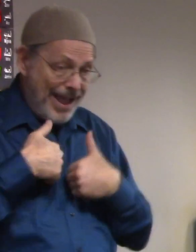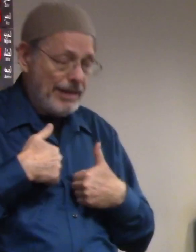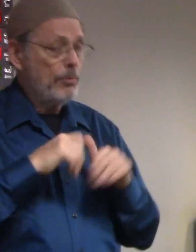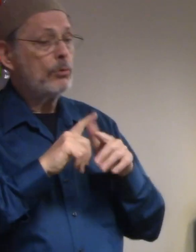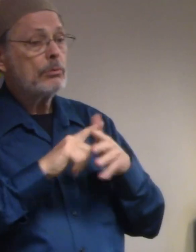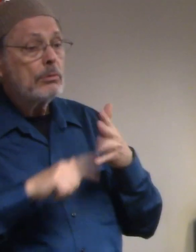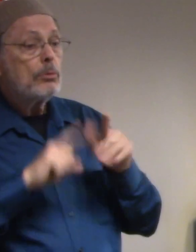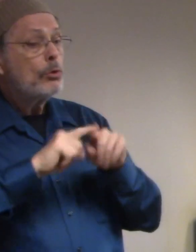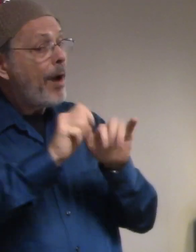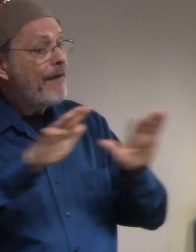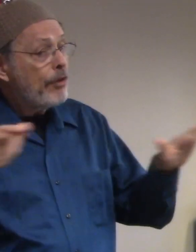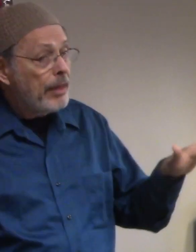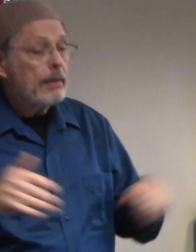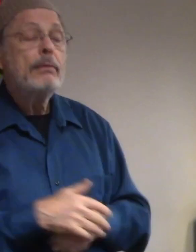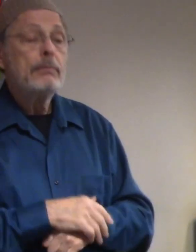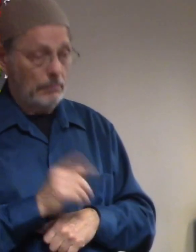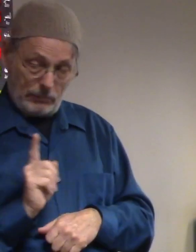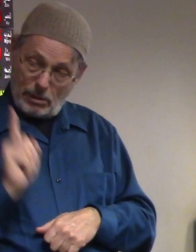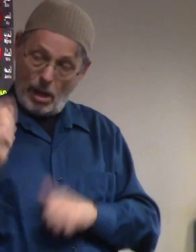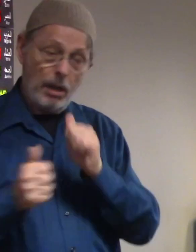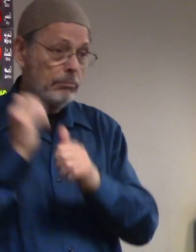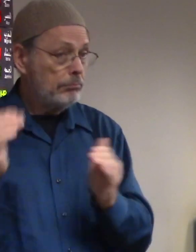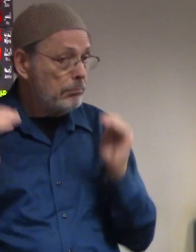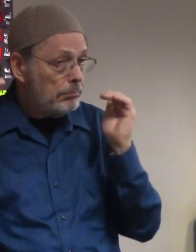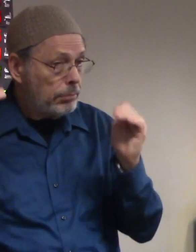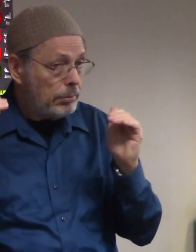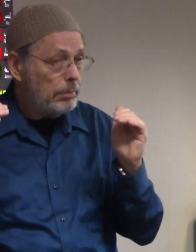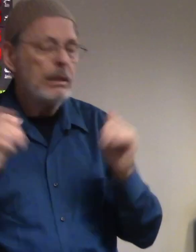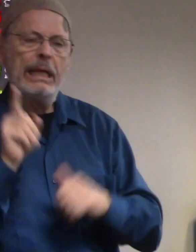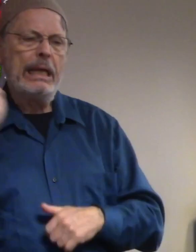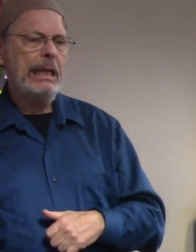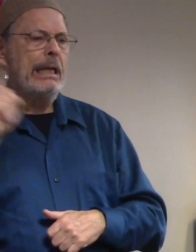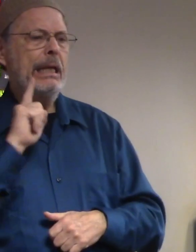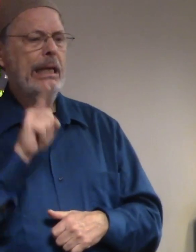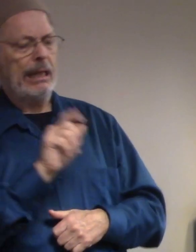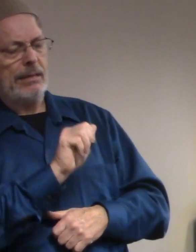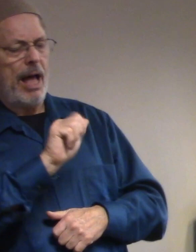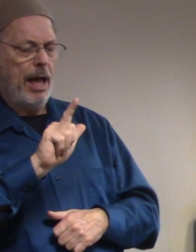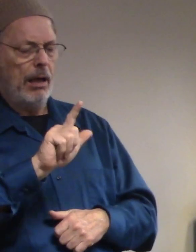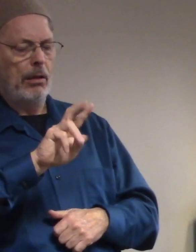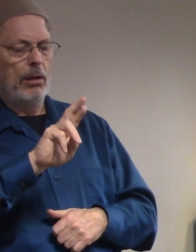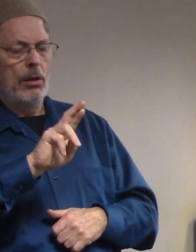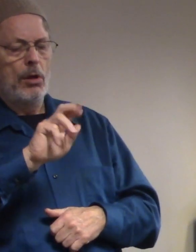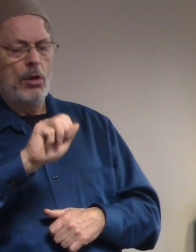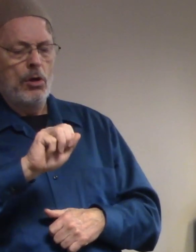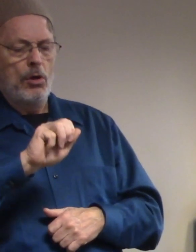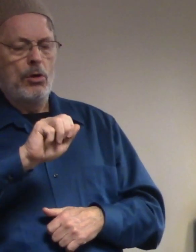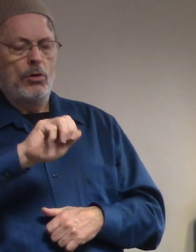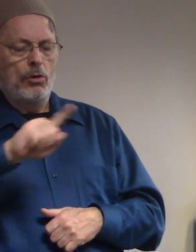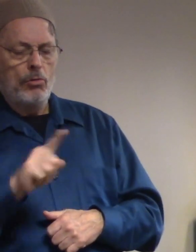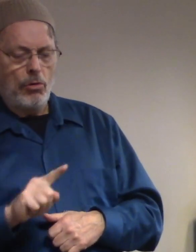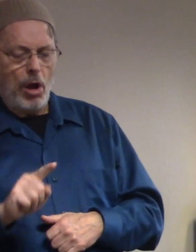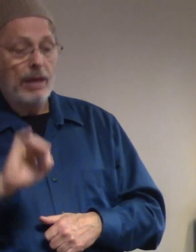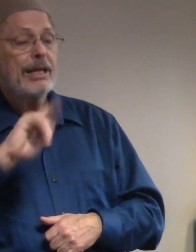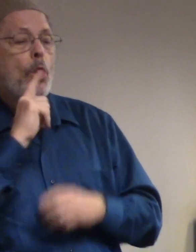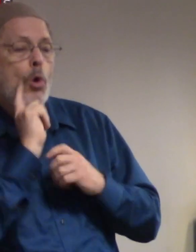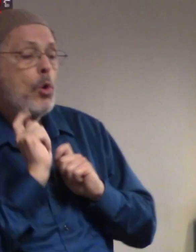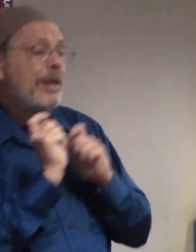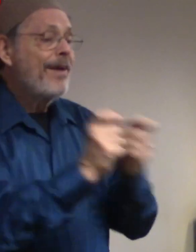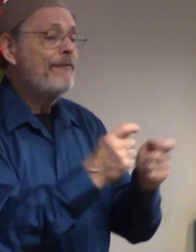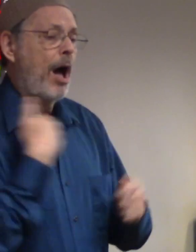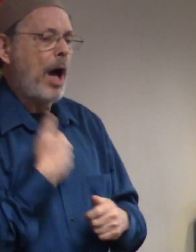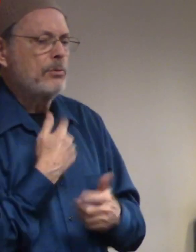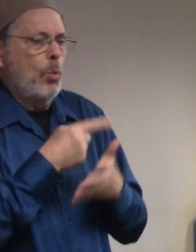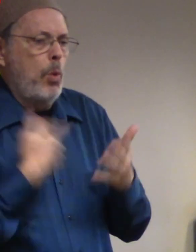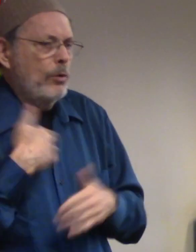everything. Allah subhanahu wa ta'ala, he's al-raziq. He is the one, he's the giver, the sustainer. He's the one that